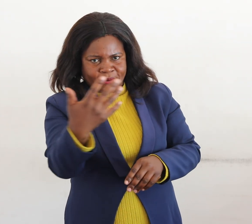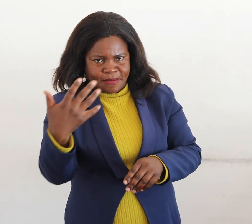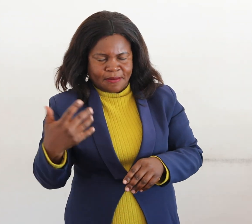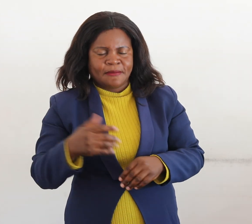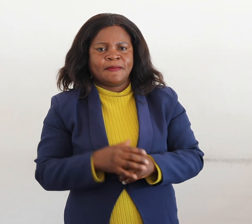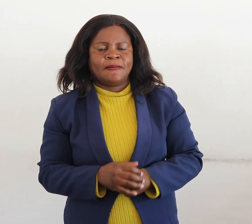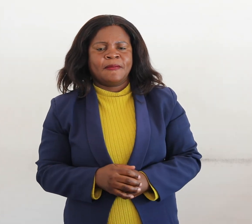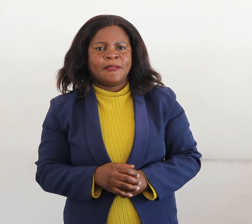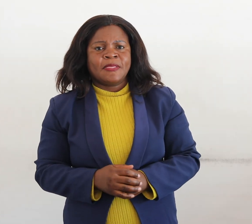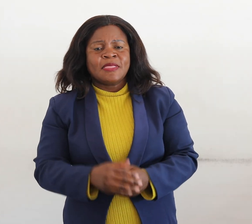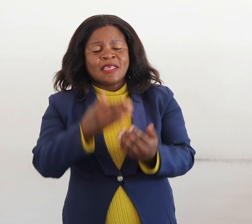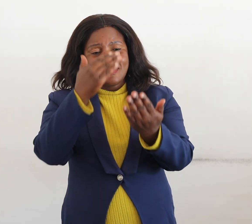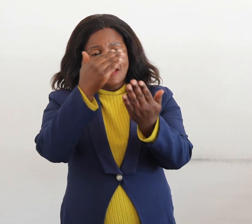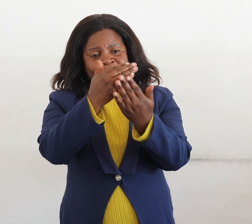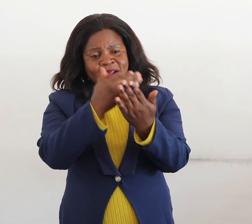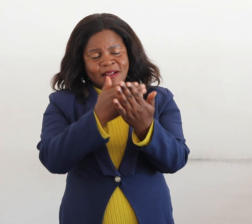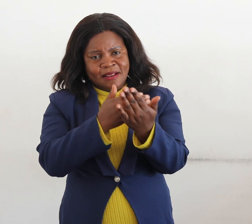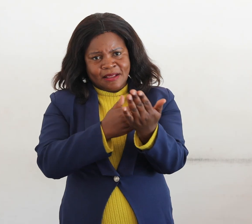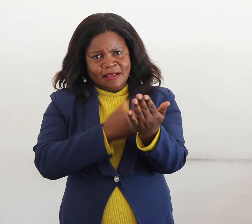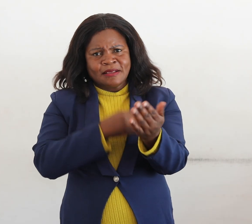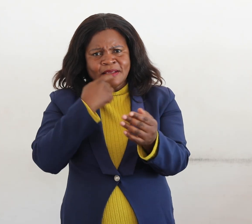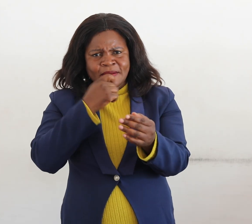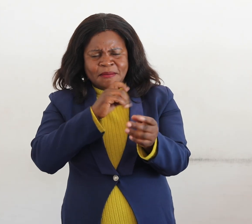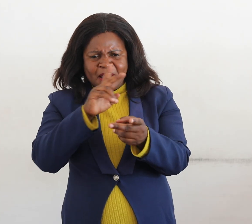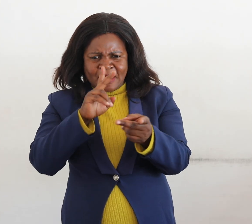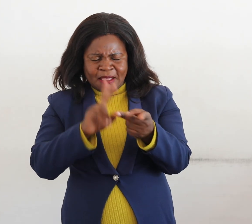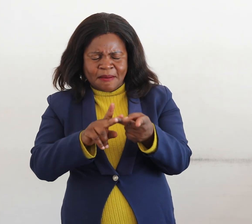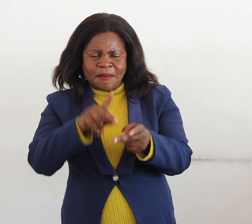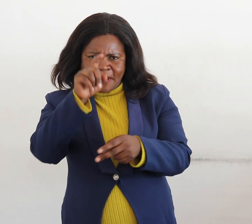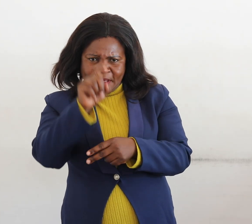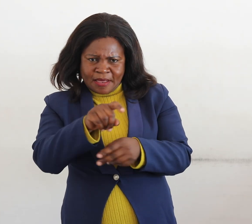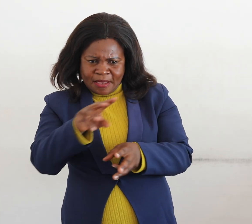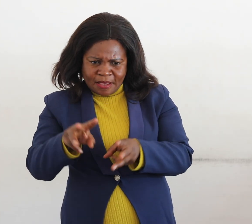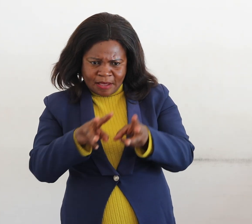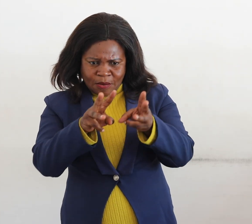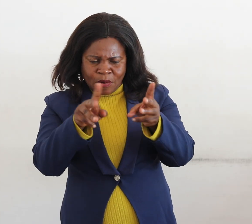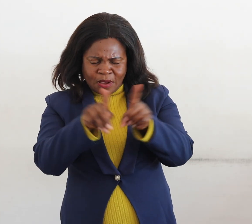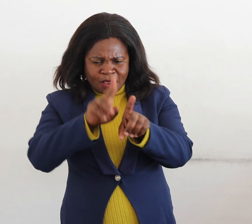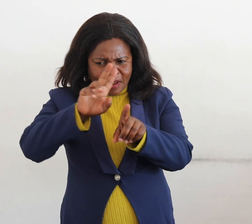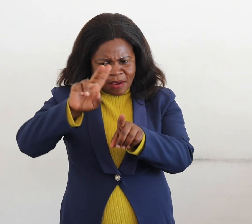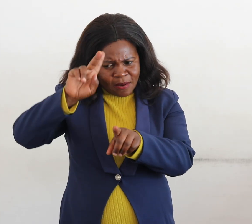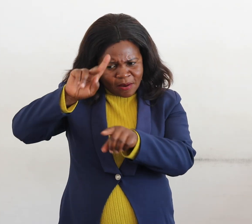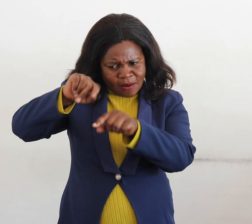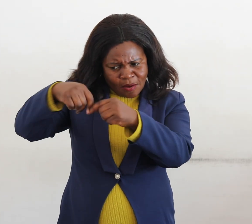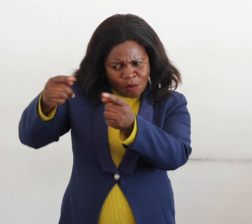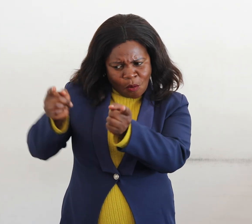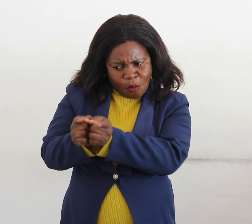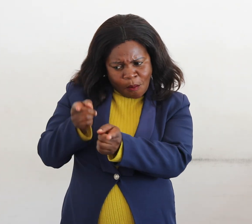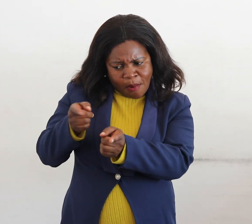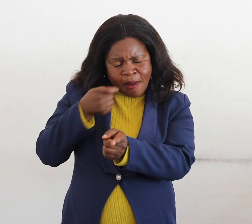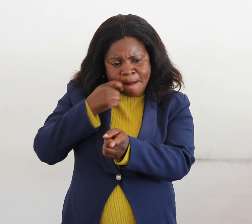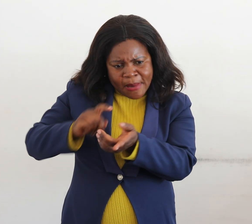list must be in the required form and the party must pay the required fee.